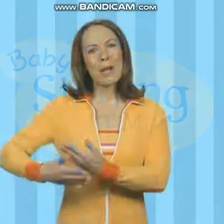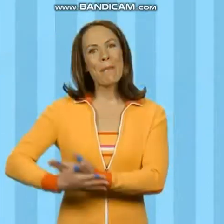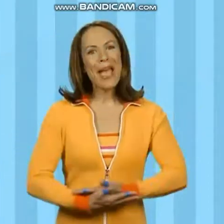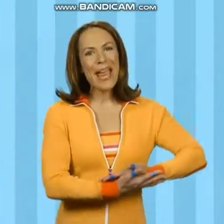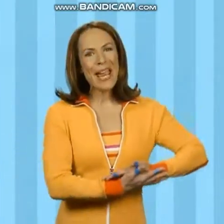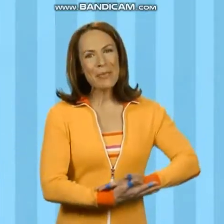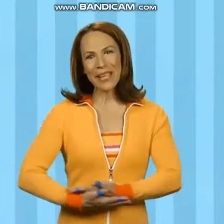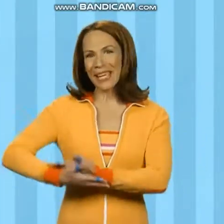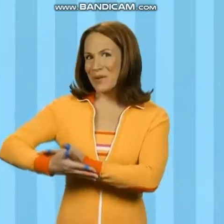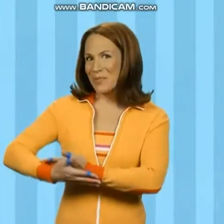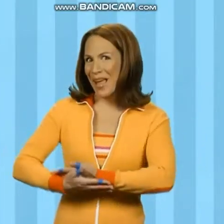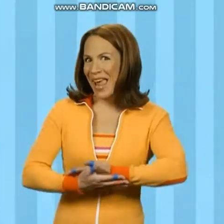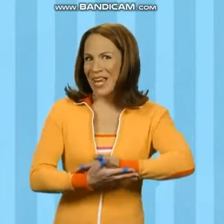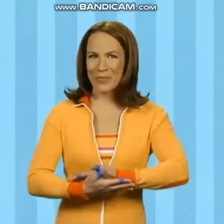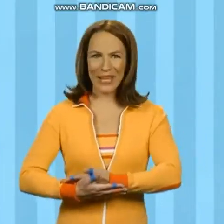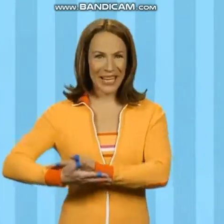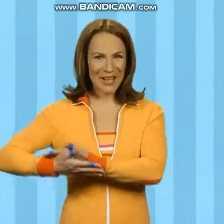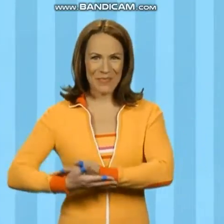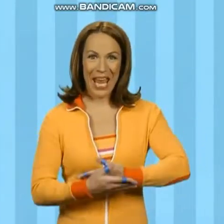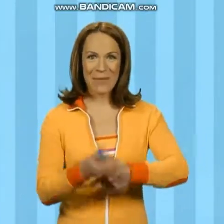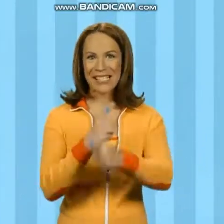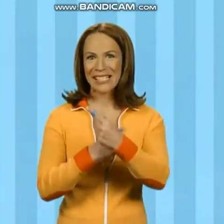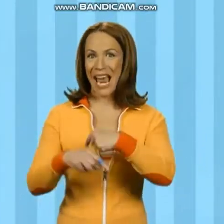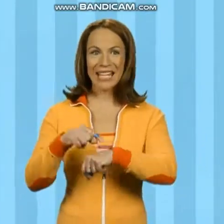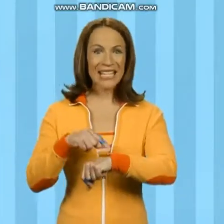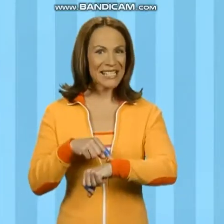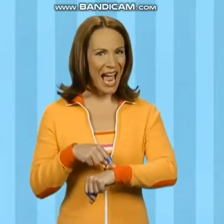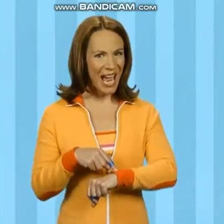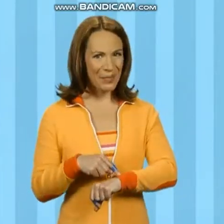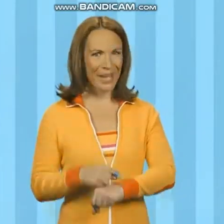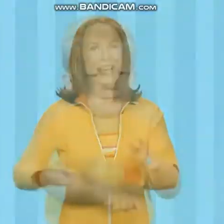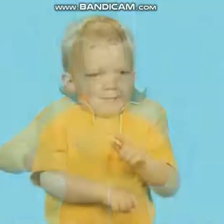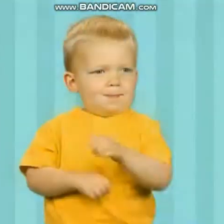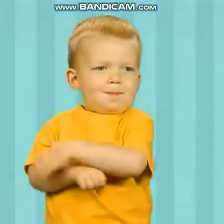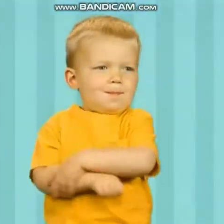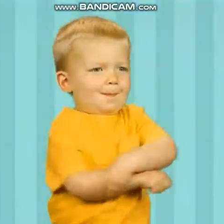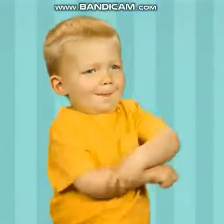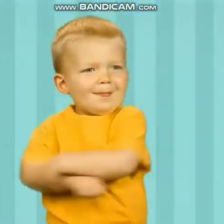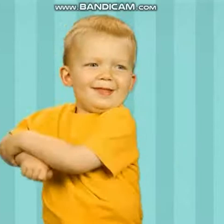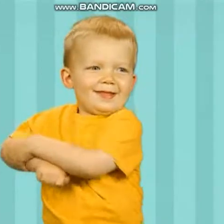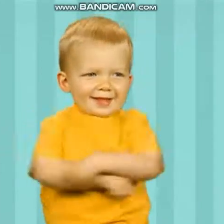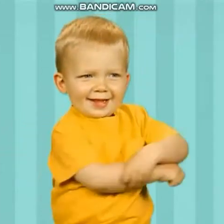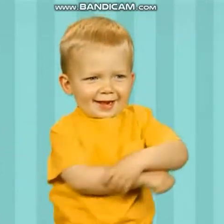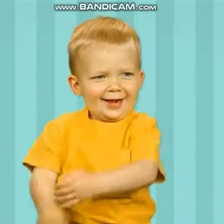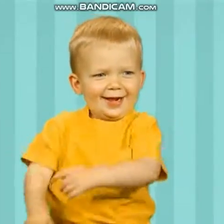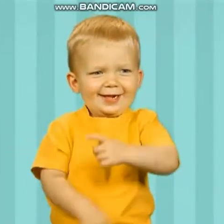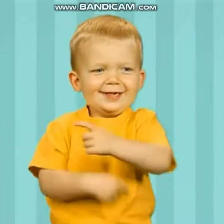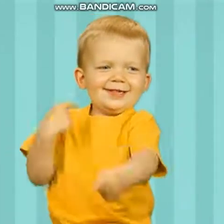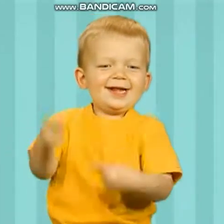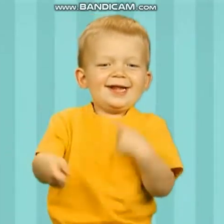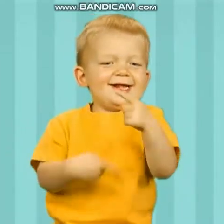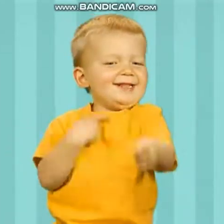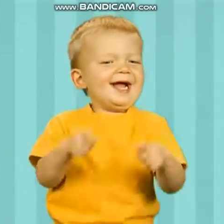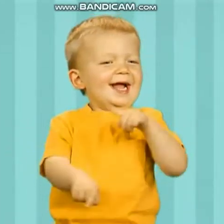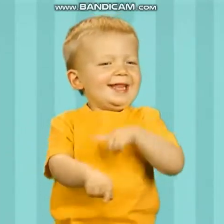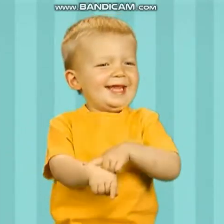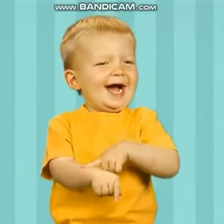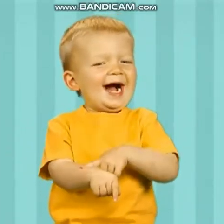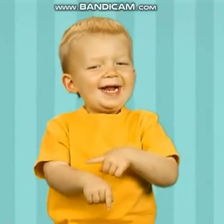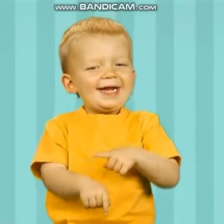Baby, baby, baby signing time Baby, baby, baby signing time